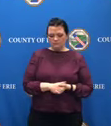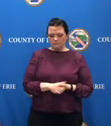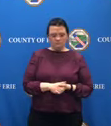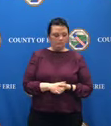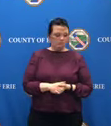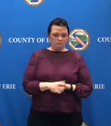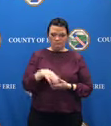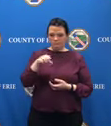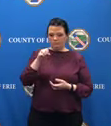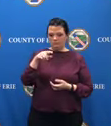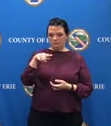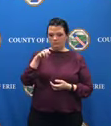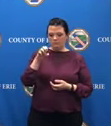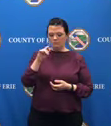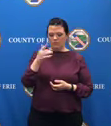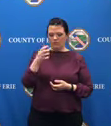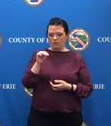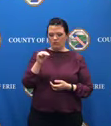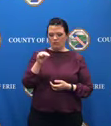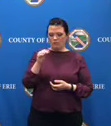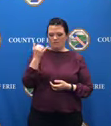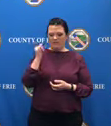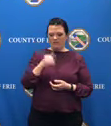If not, Spectrum Buffalo. Aaron?